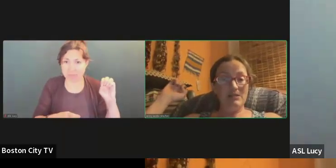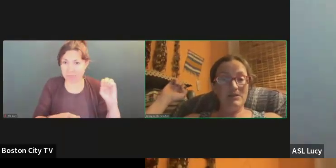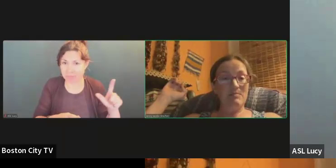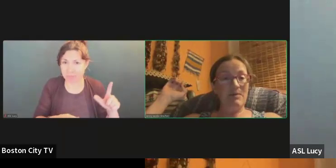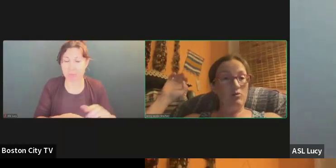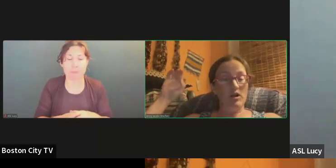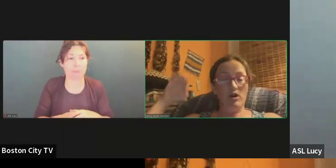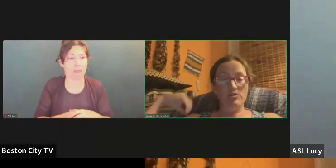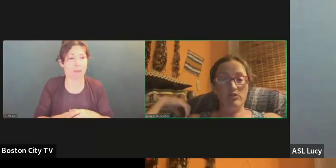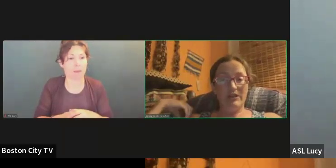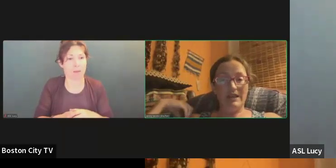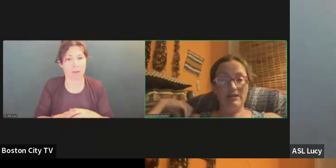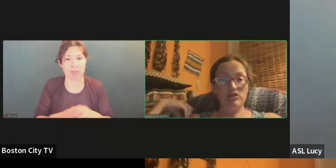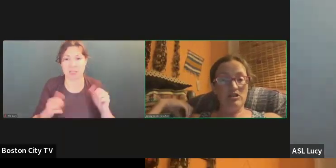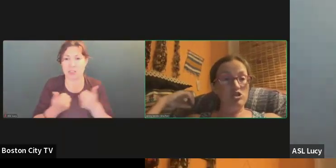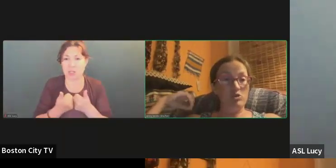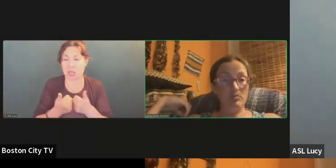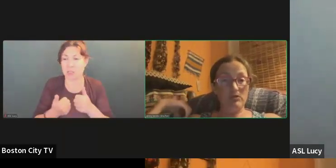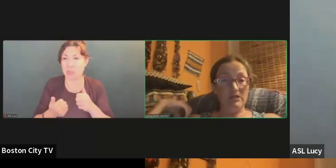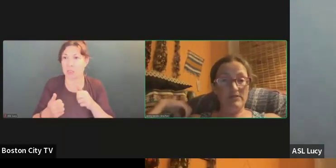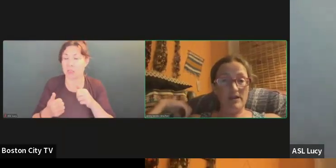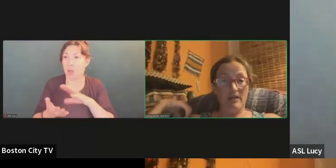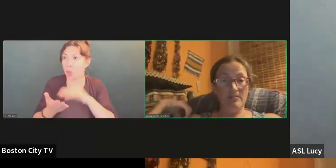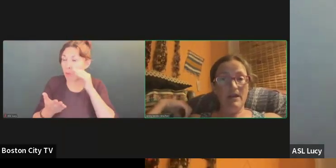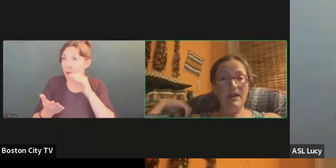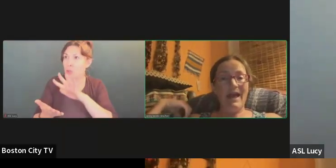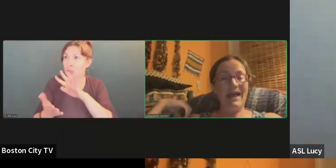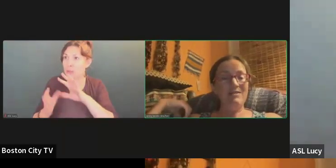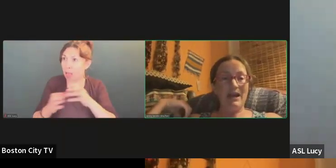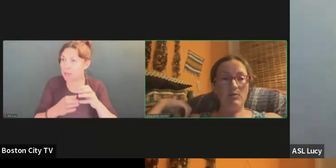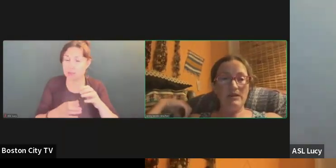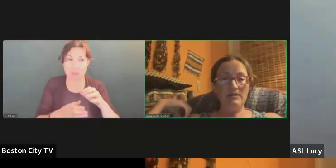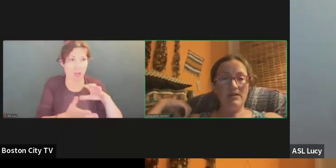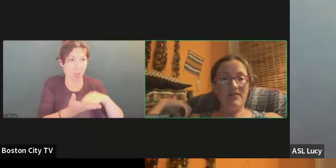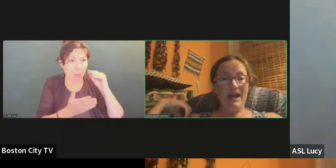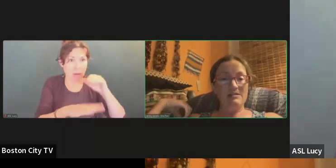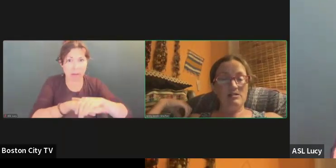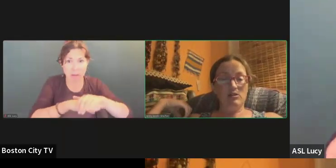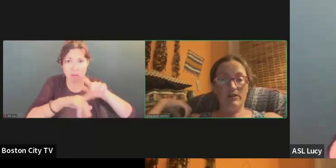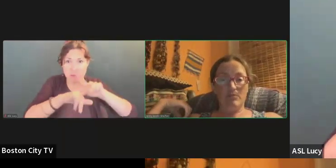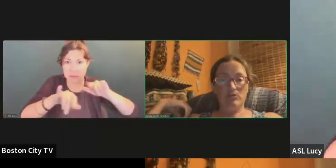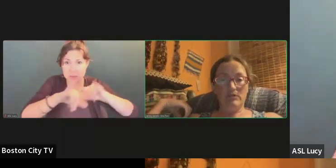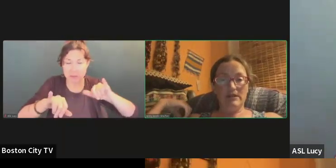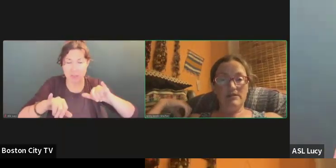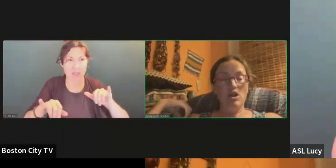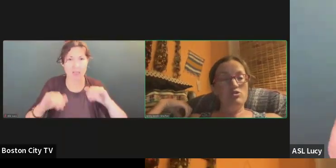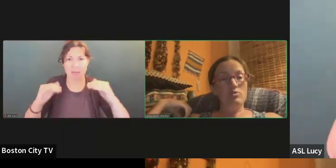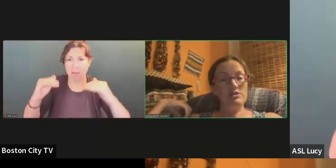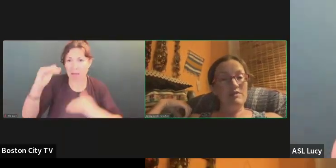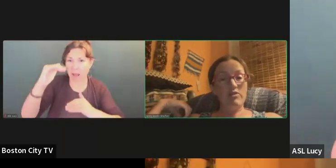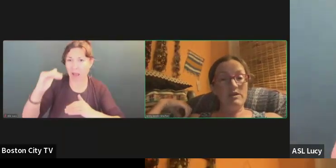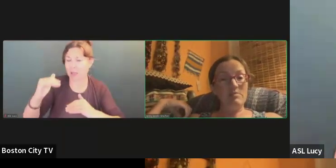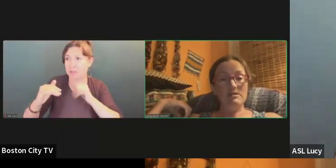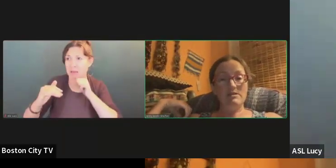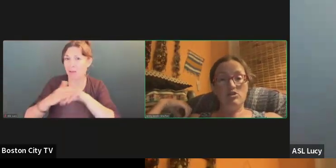academics while also learning English in a short period of time, and the inequities of access to learning opportunities. So we just have